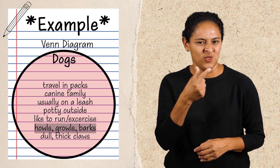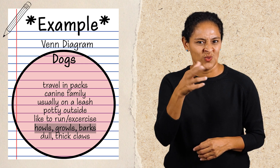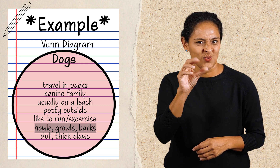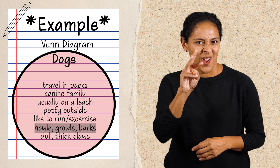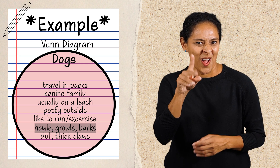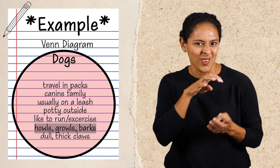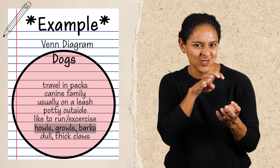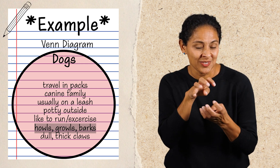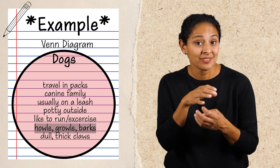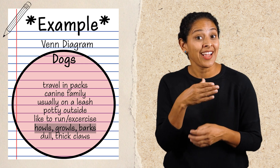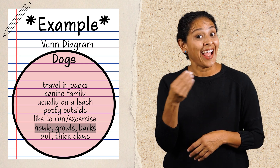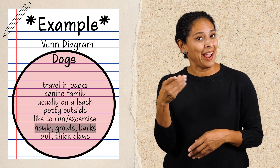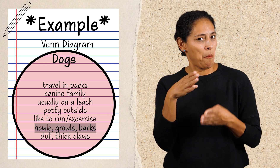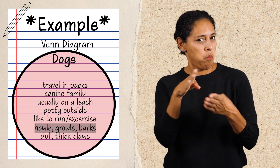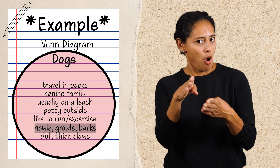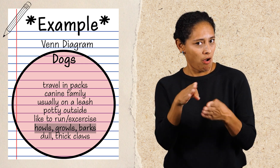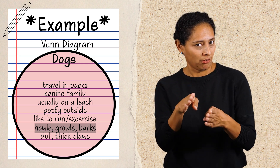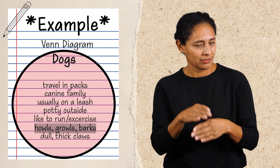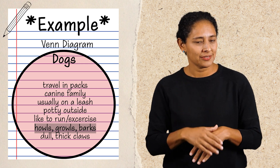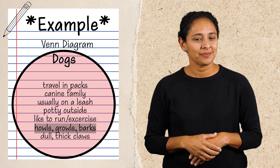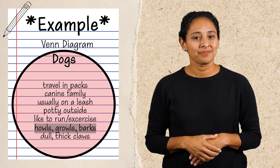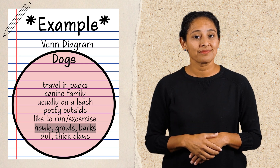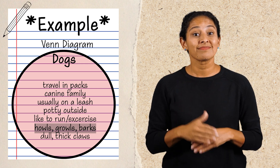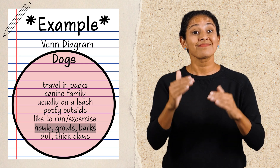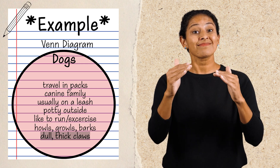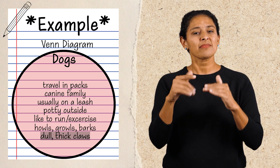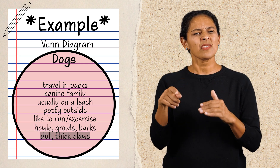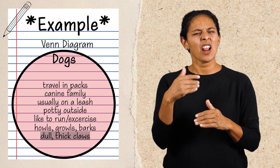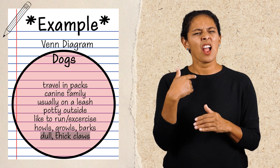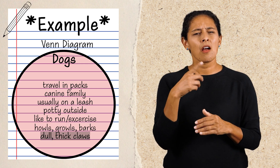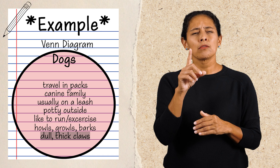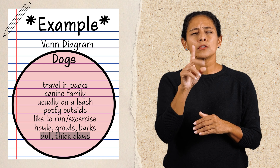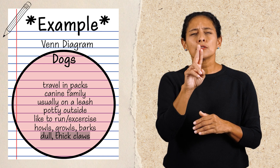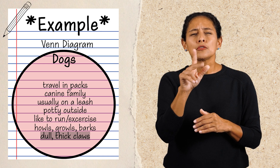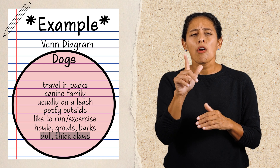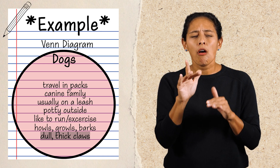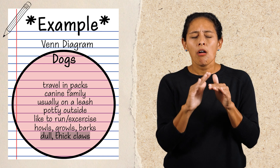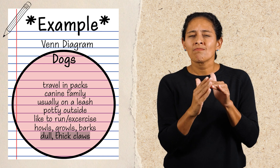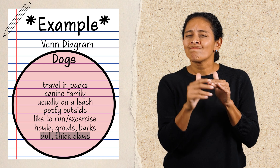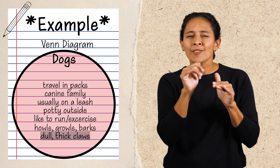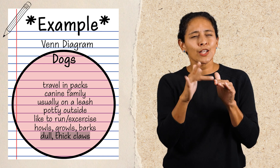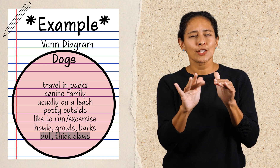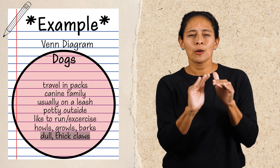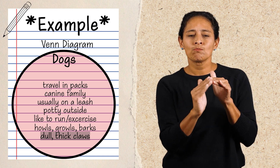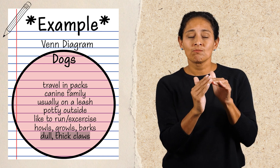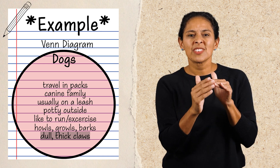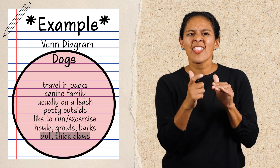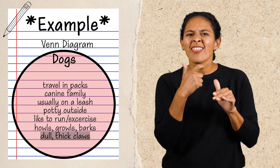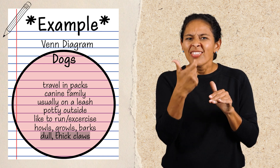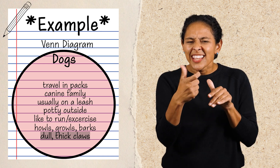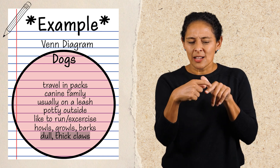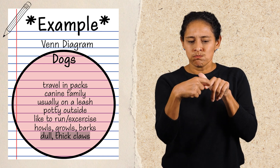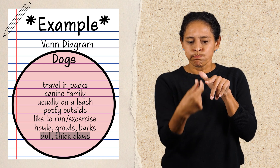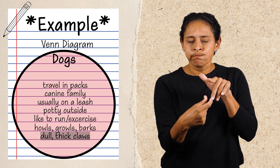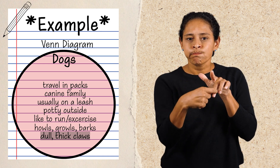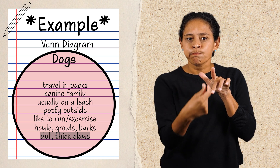growl, and bark. They have dull, thick